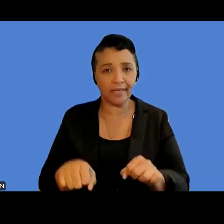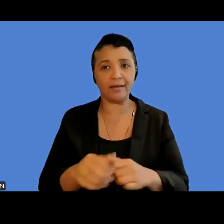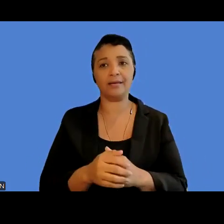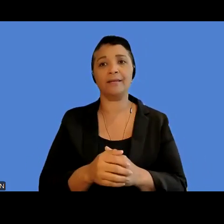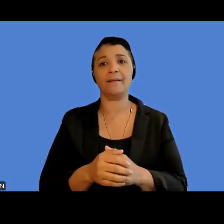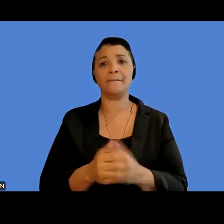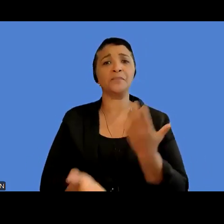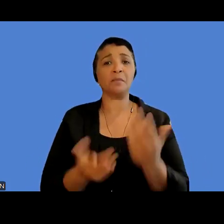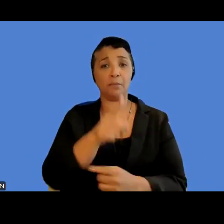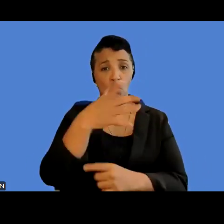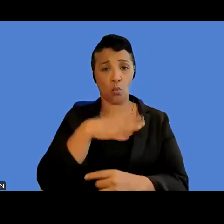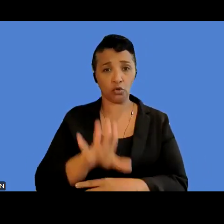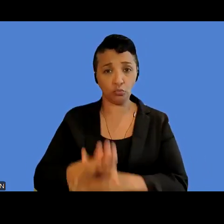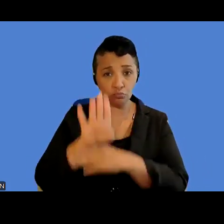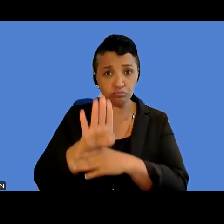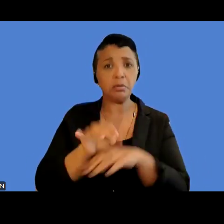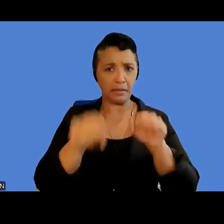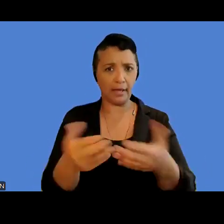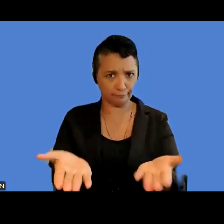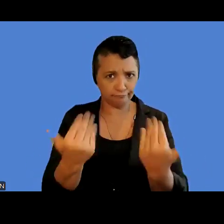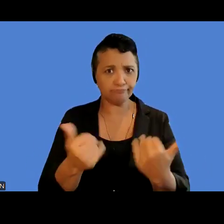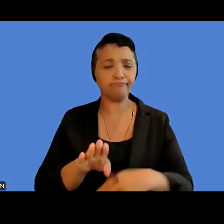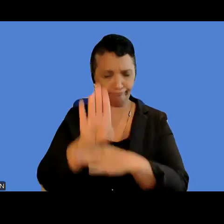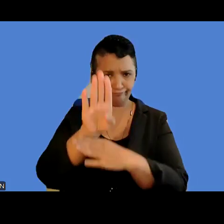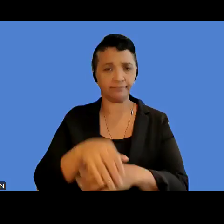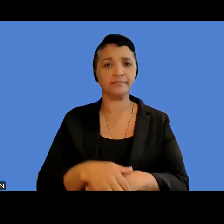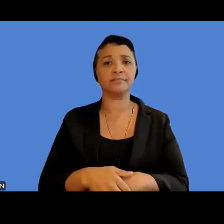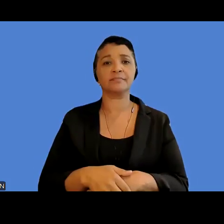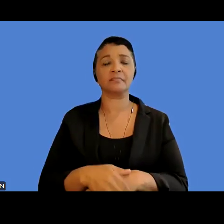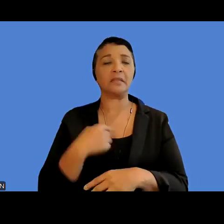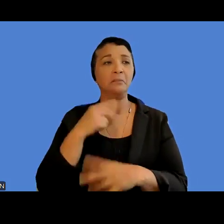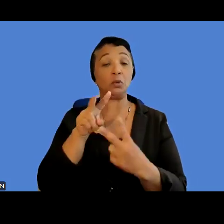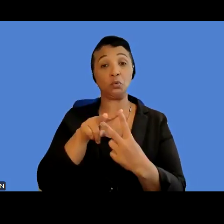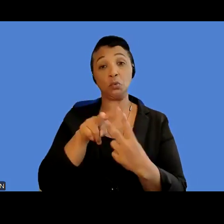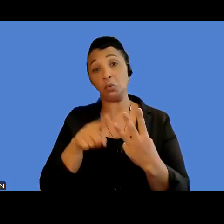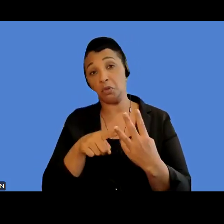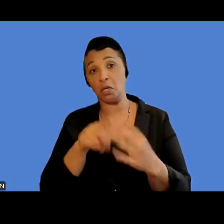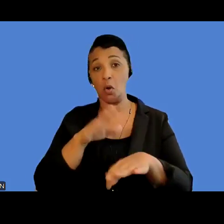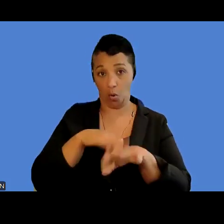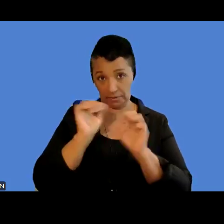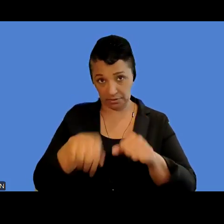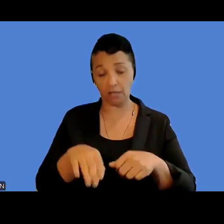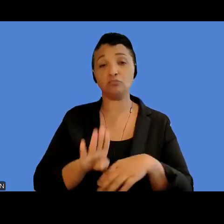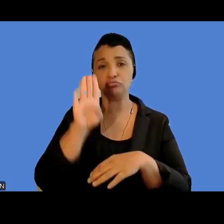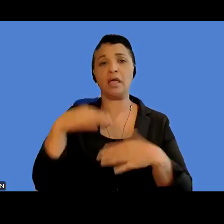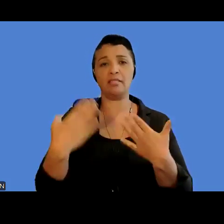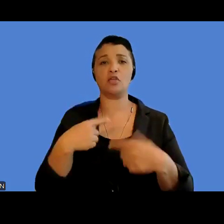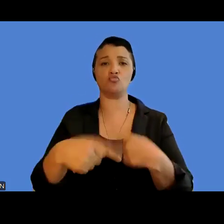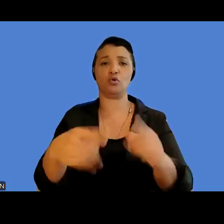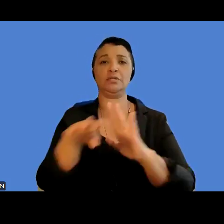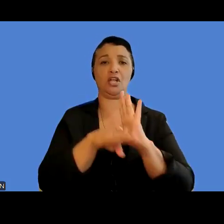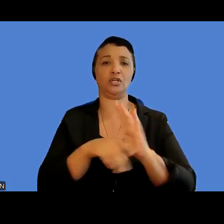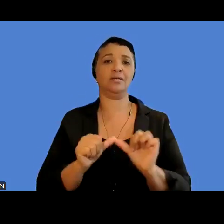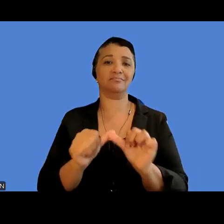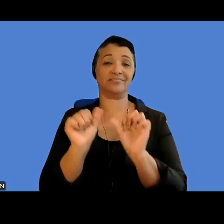want to raise your hand, feel free to do that. I can take 2 or 3 comments at the most and then proceed with our agenda.